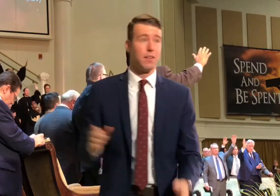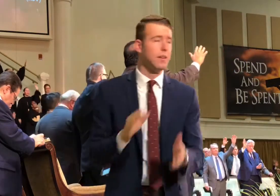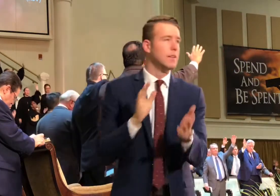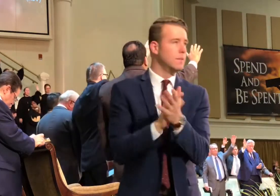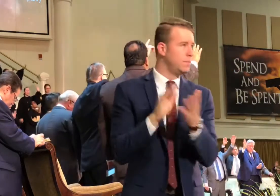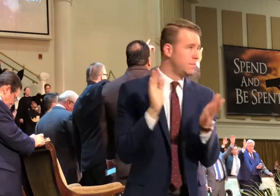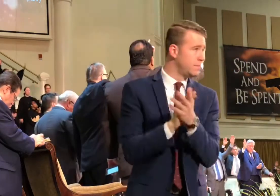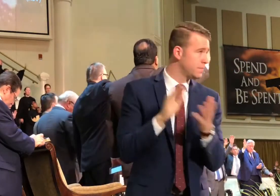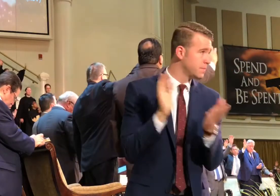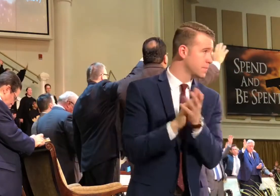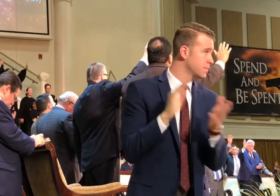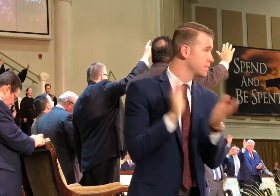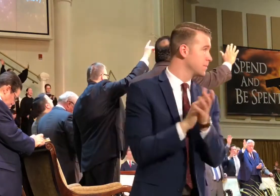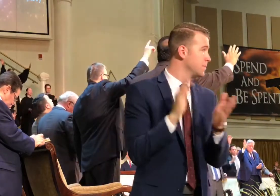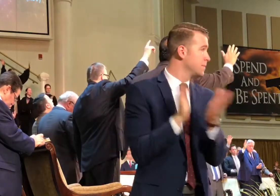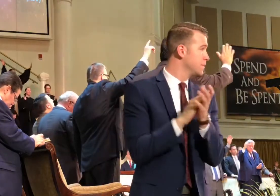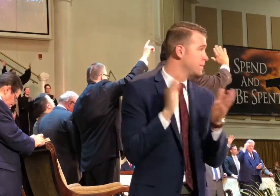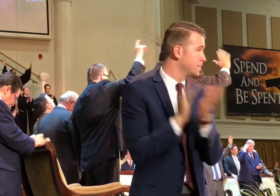God?